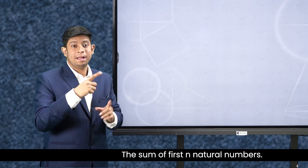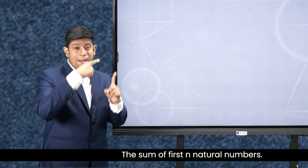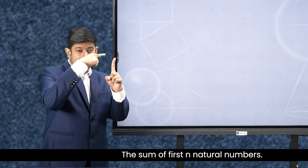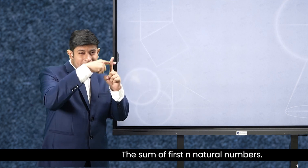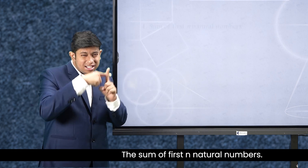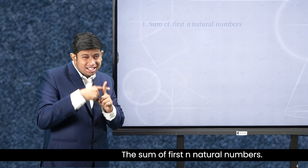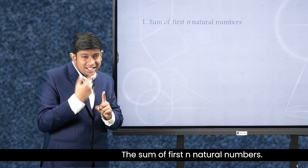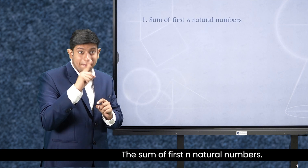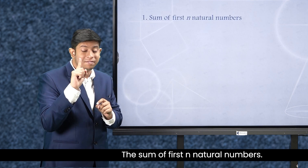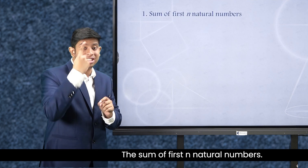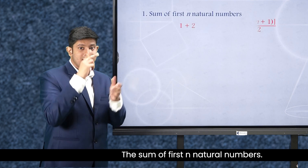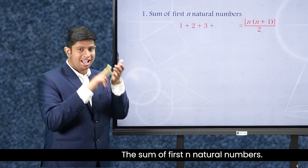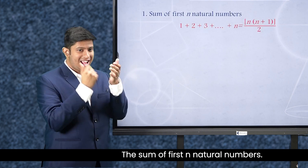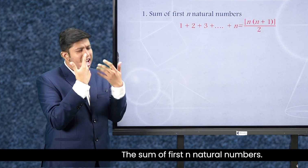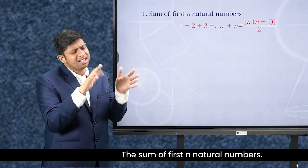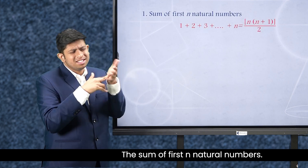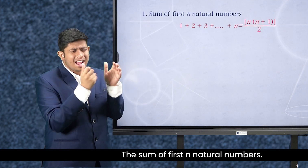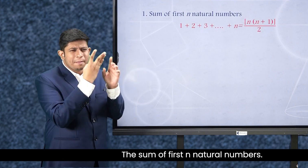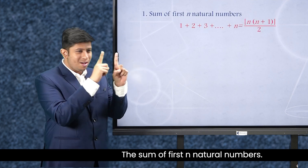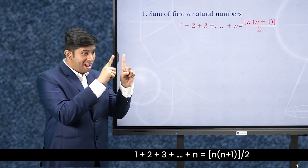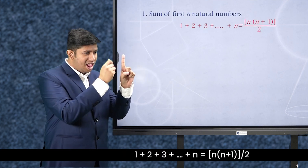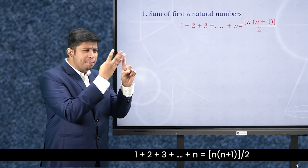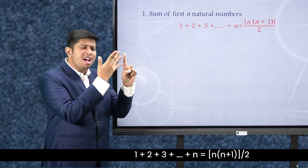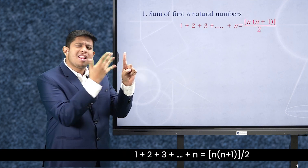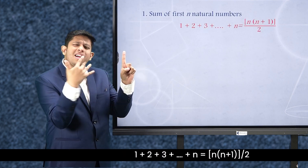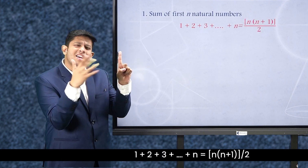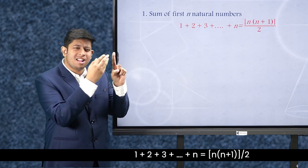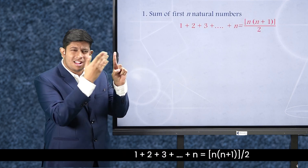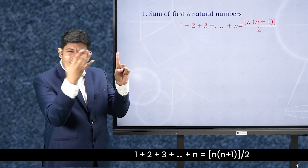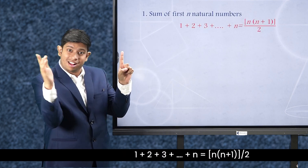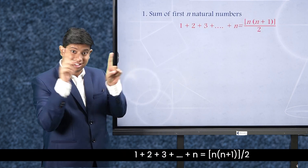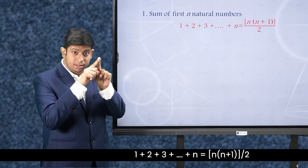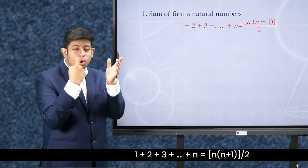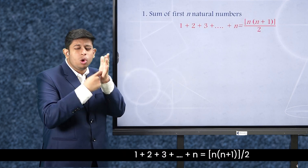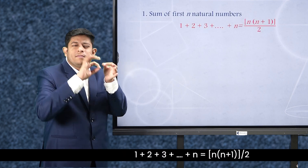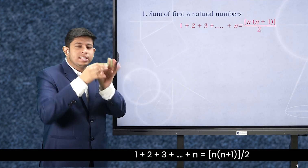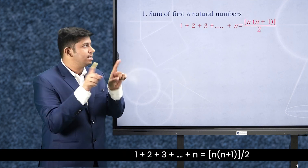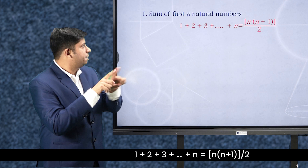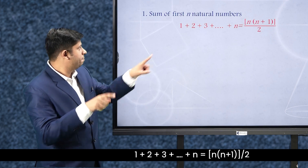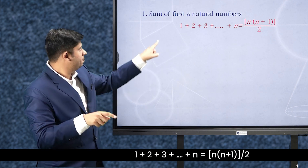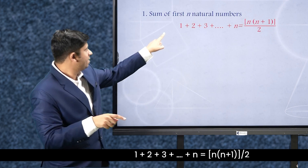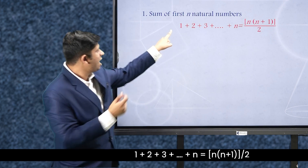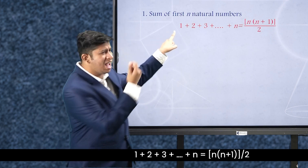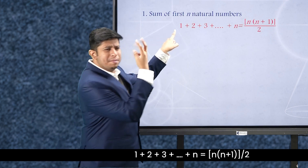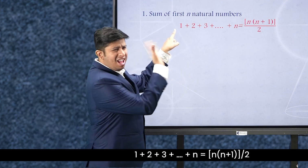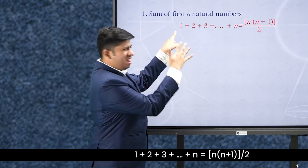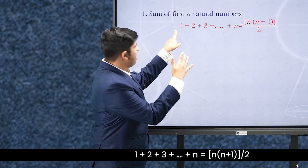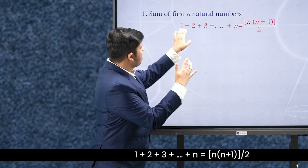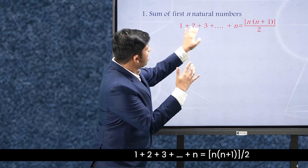The sum of first n natural numbers 1 plus 2 plus 3 so on plus n is equal to n into n